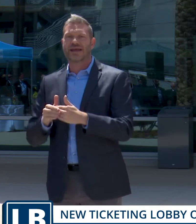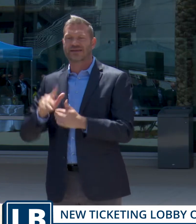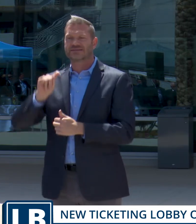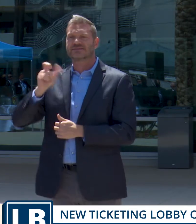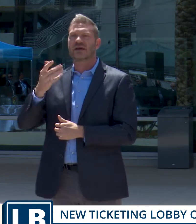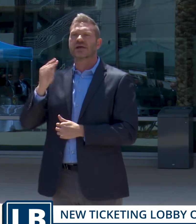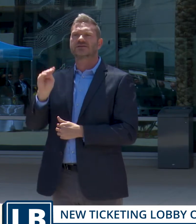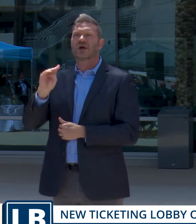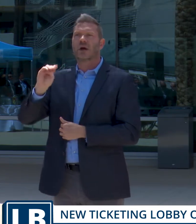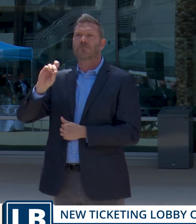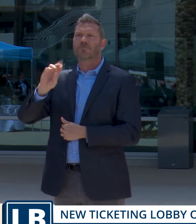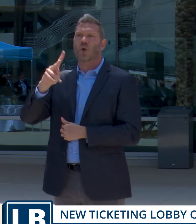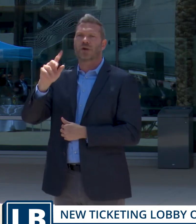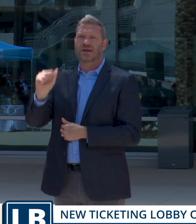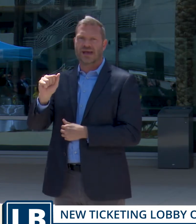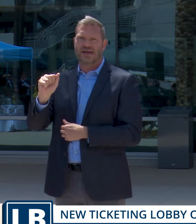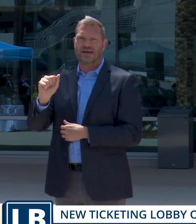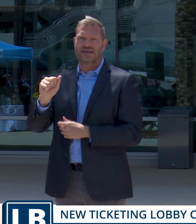Modica.